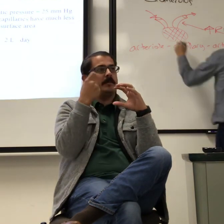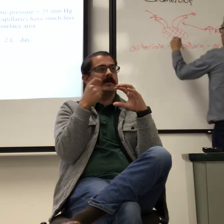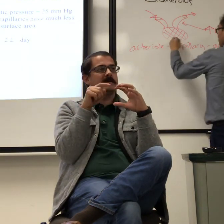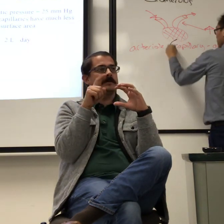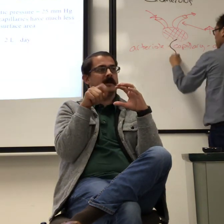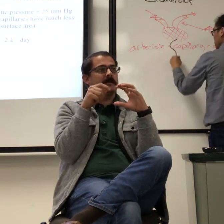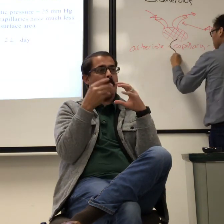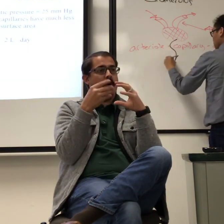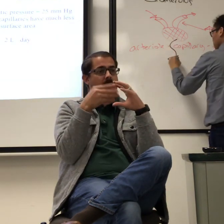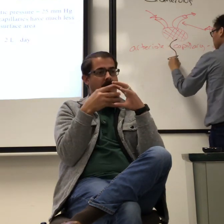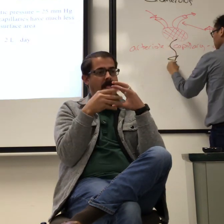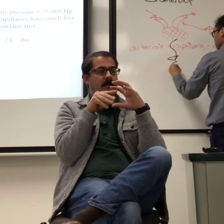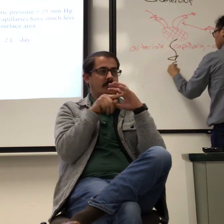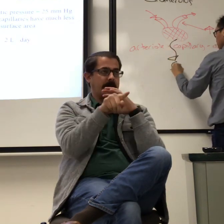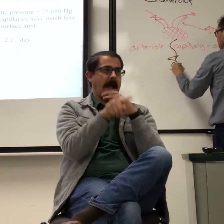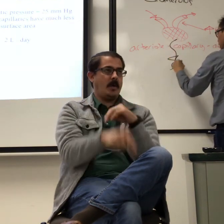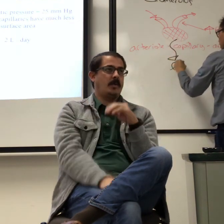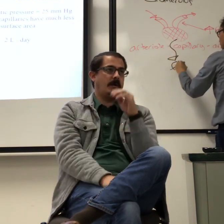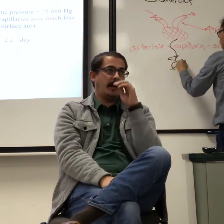So, because of this arrangement,